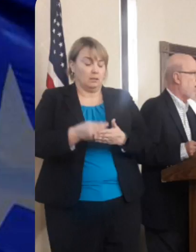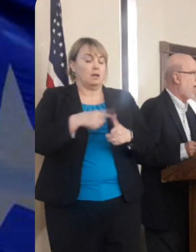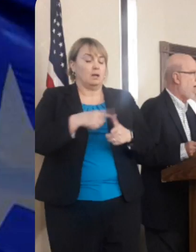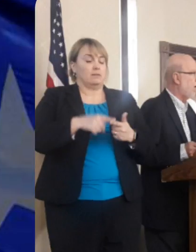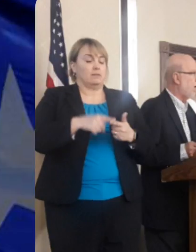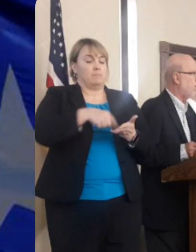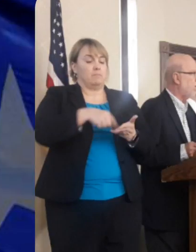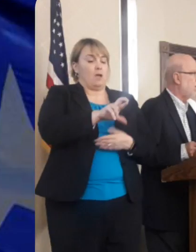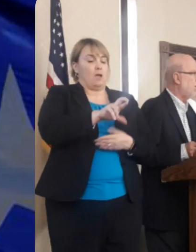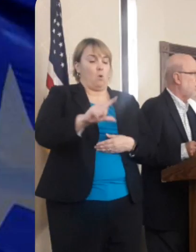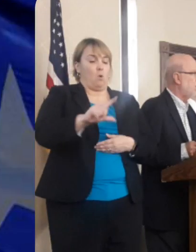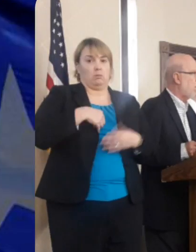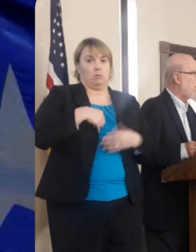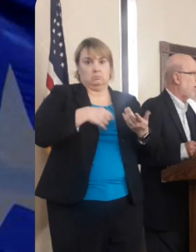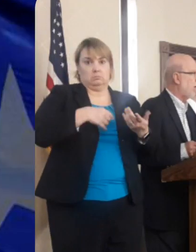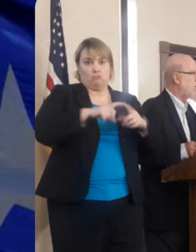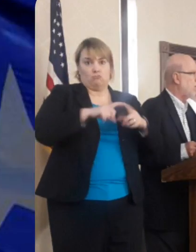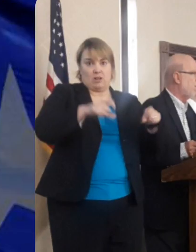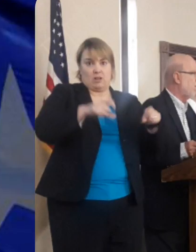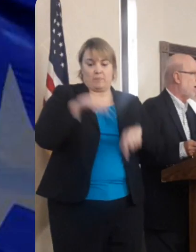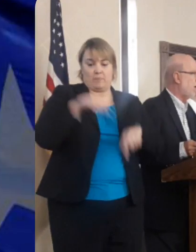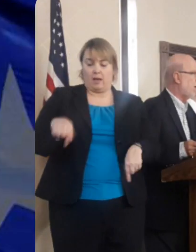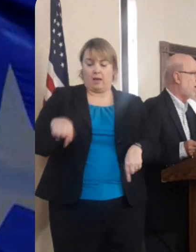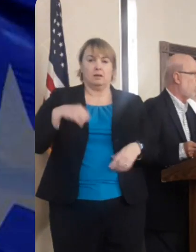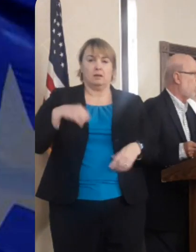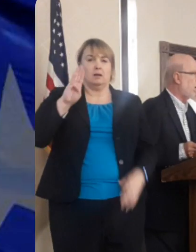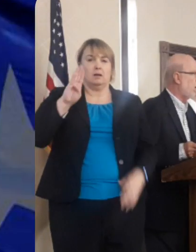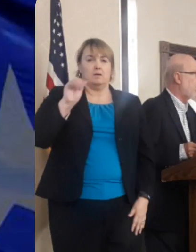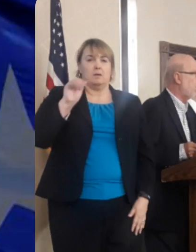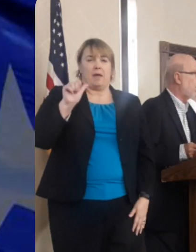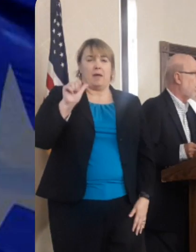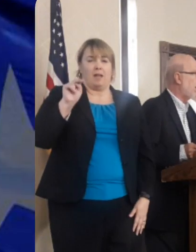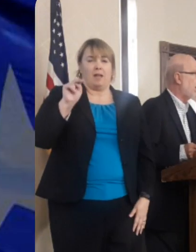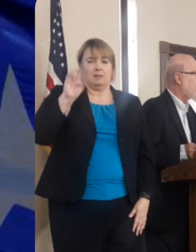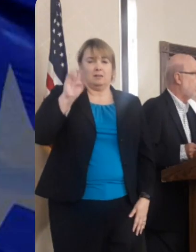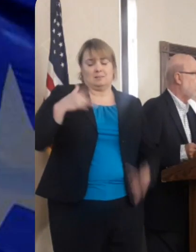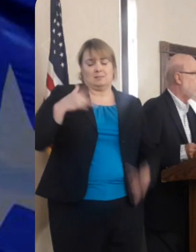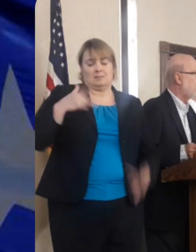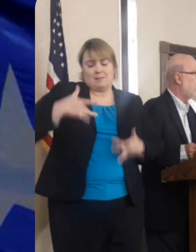of. So the balance is never anything more than a nominal amount.